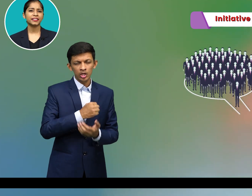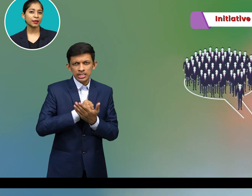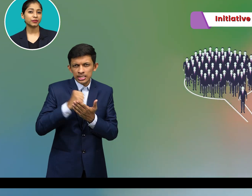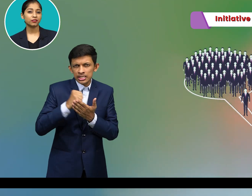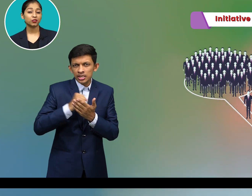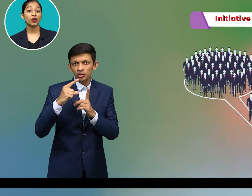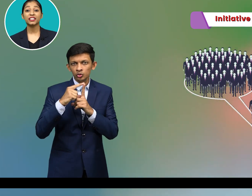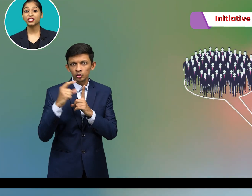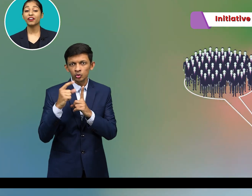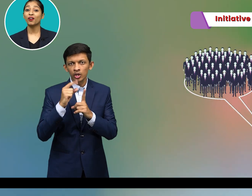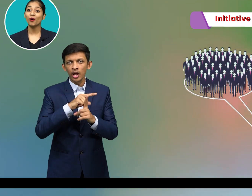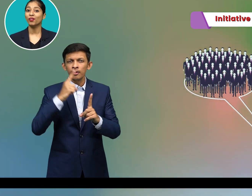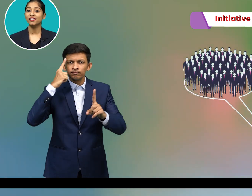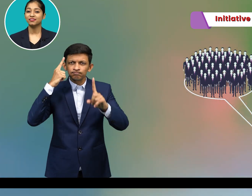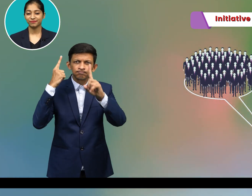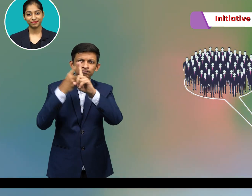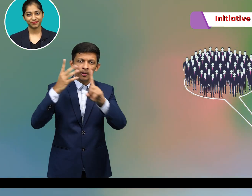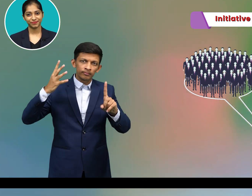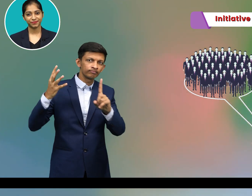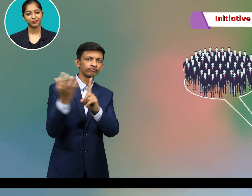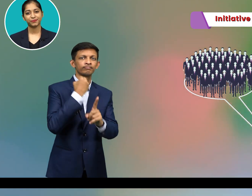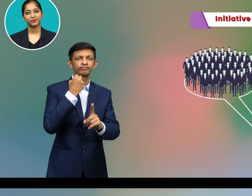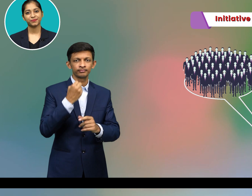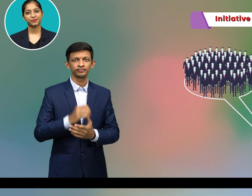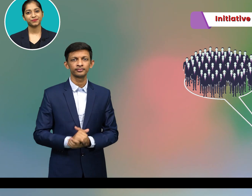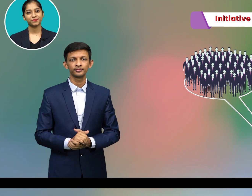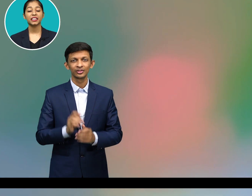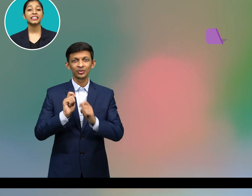New attempt to achieve a goal.